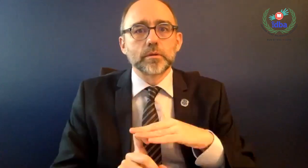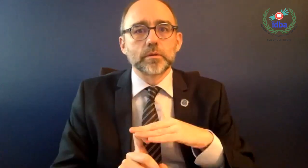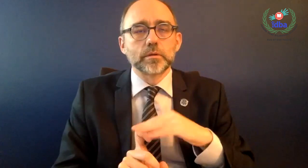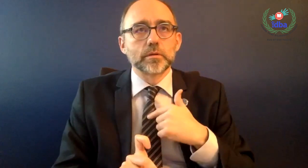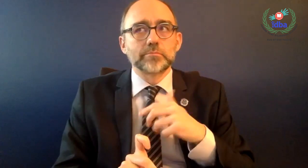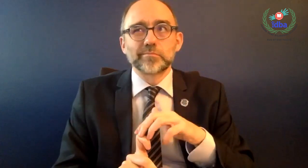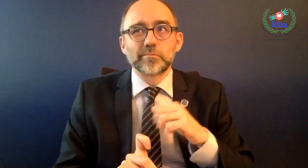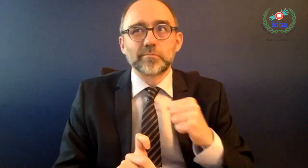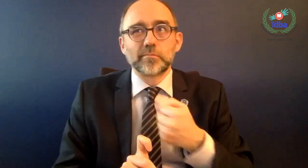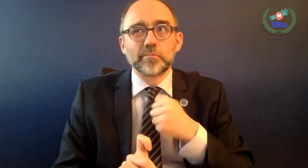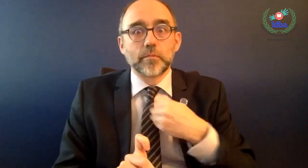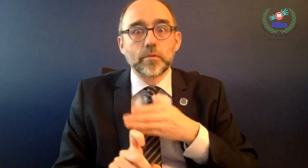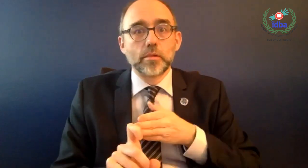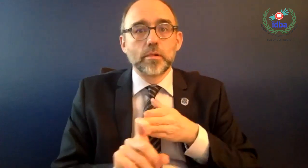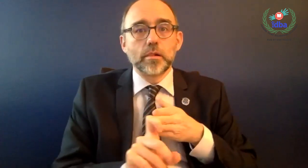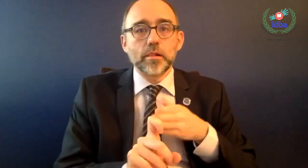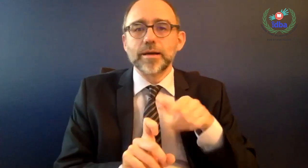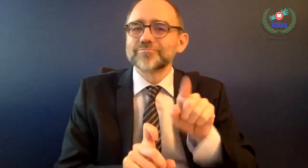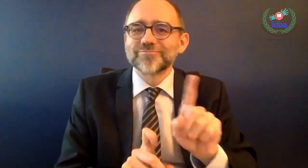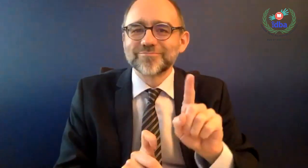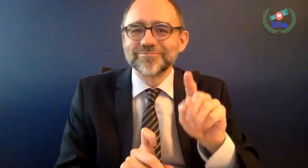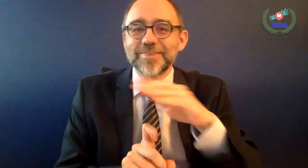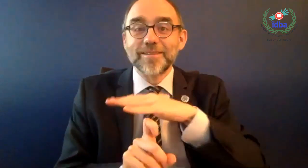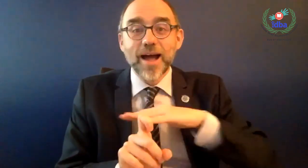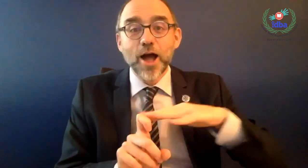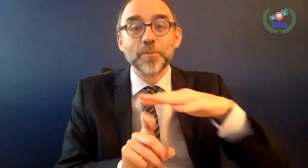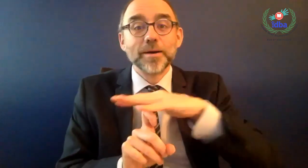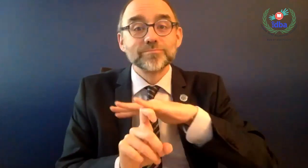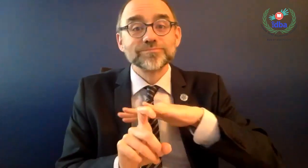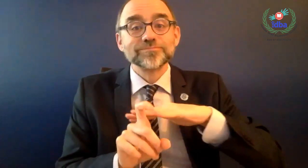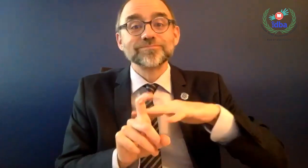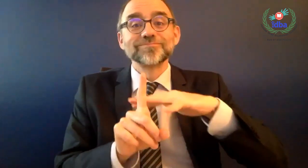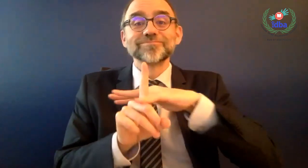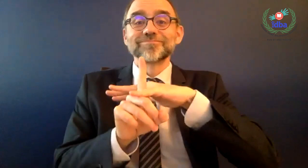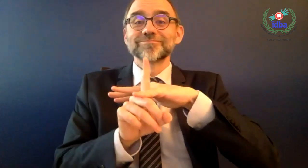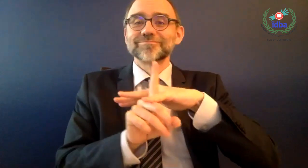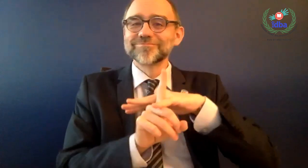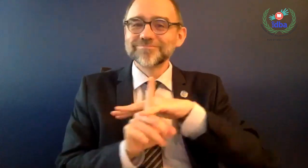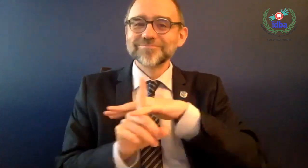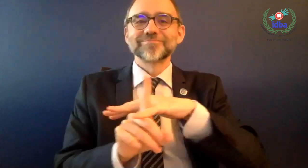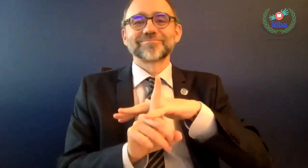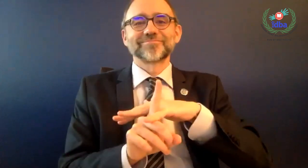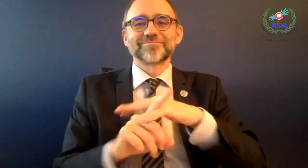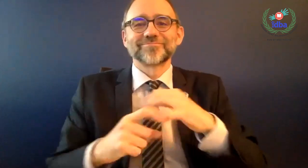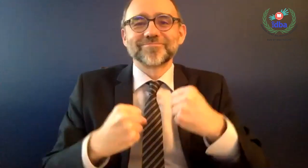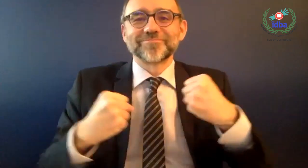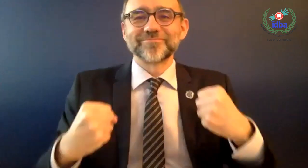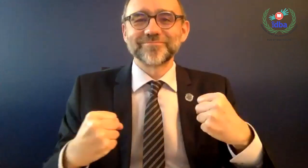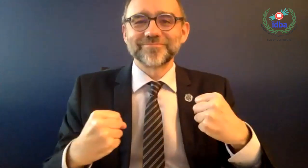We should not feel left out. The deaf people should not feel left out anywhere, that they are not able to cope up with the society or able